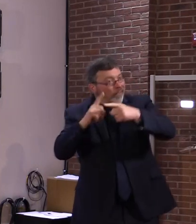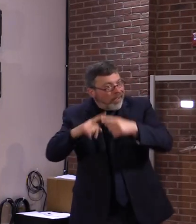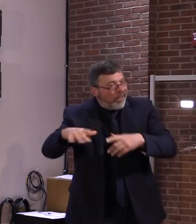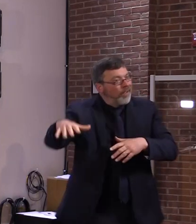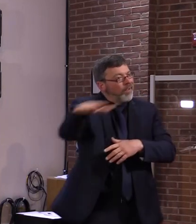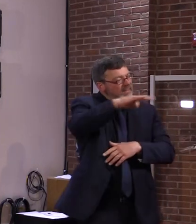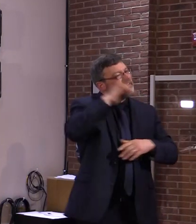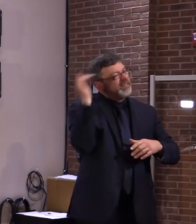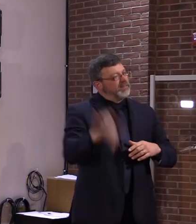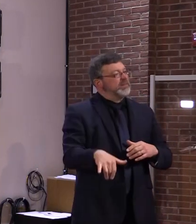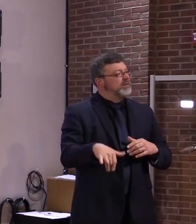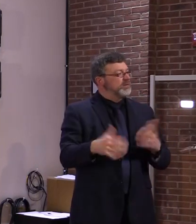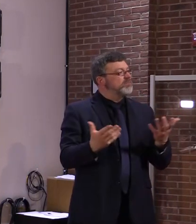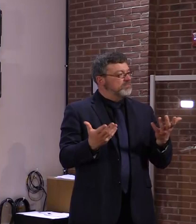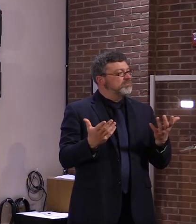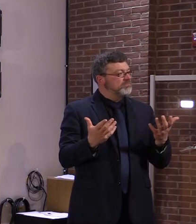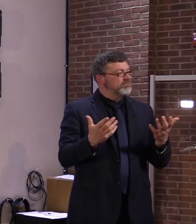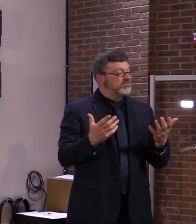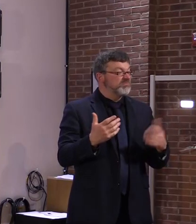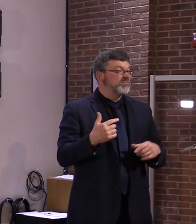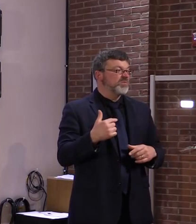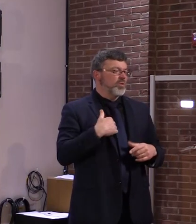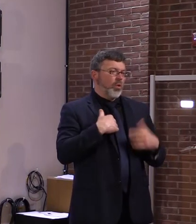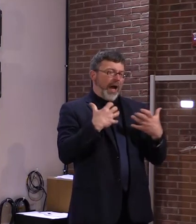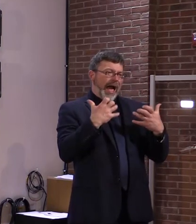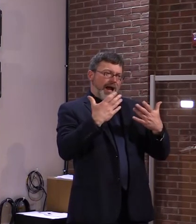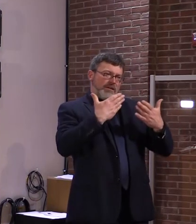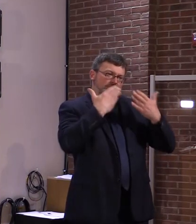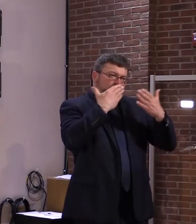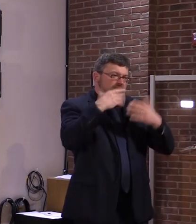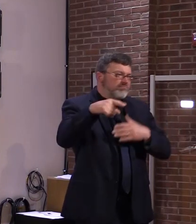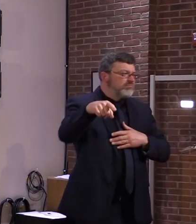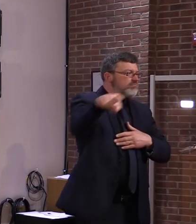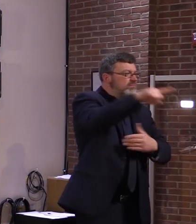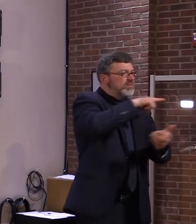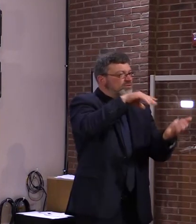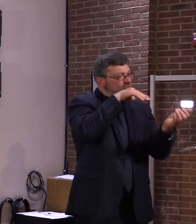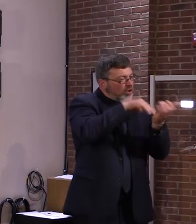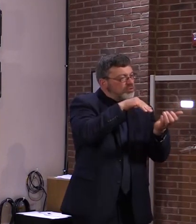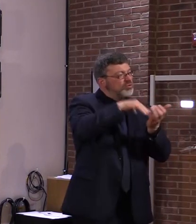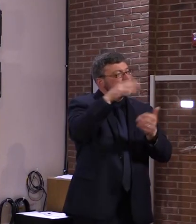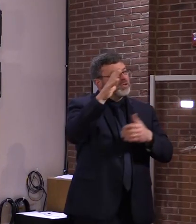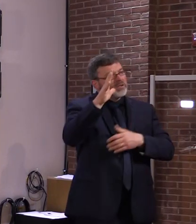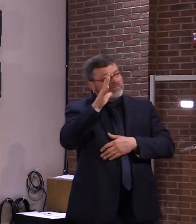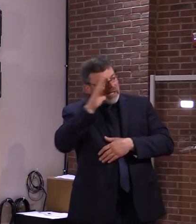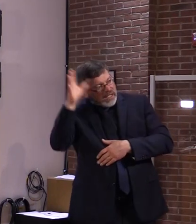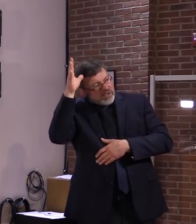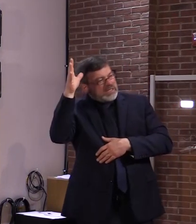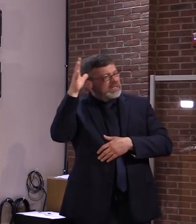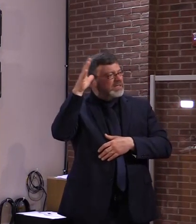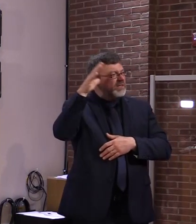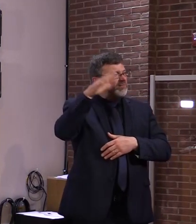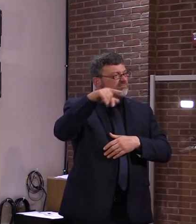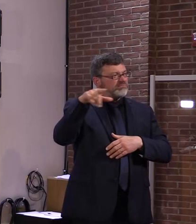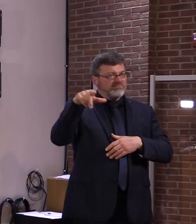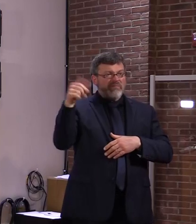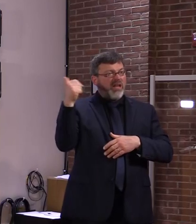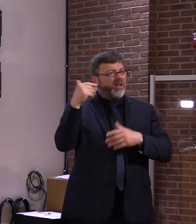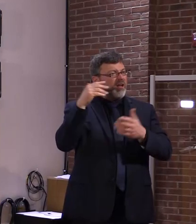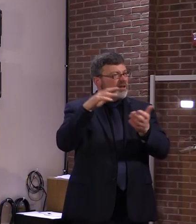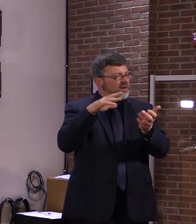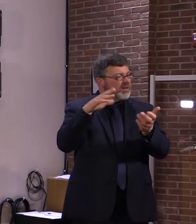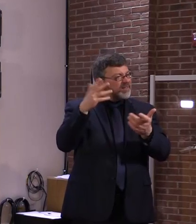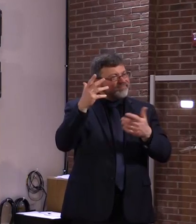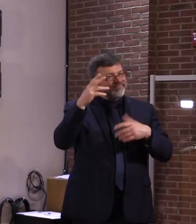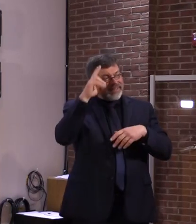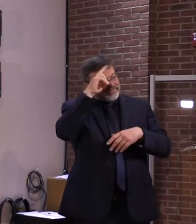vaccinated. Just starting the conversation in your interaction with patients can open the door and help them